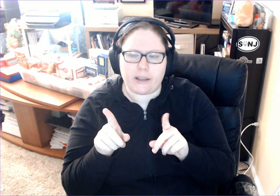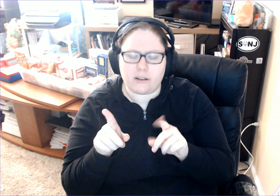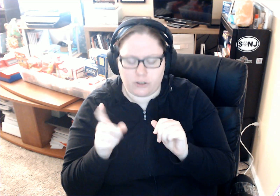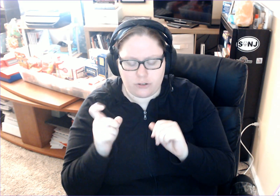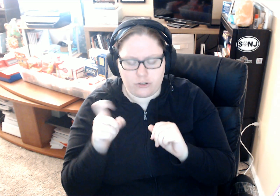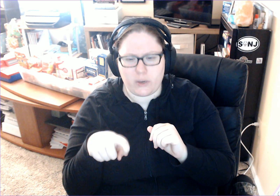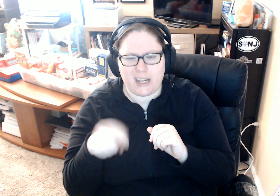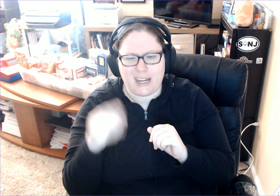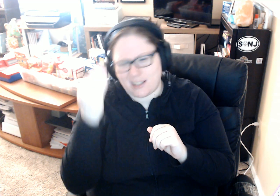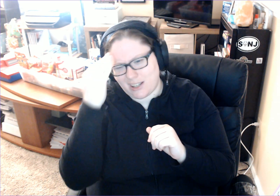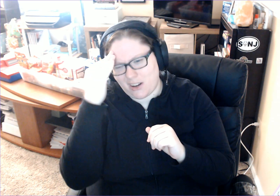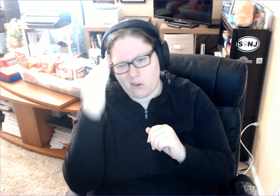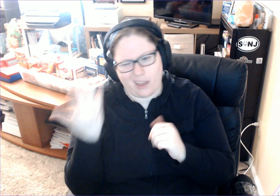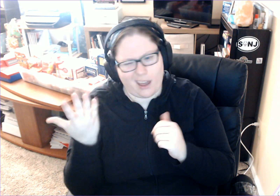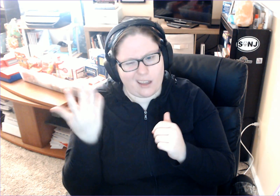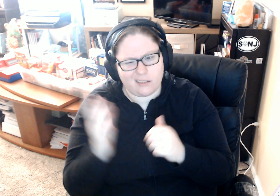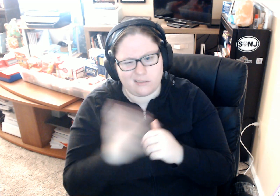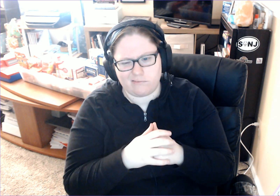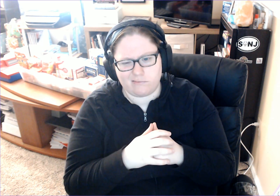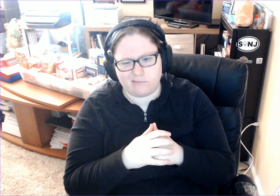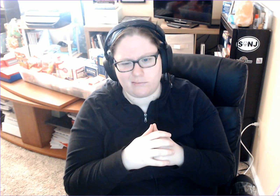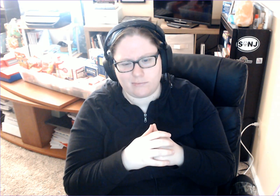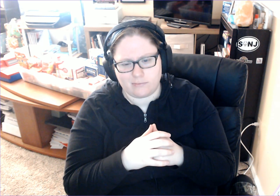do we need to know that?